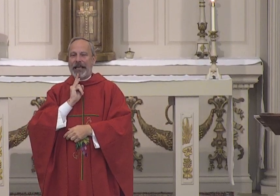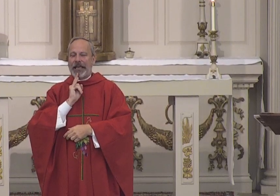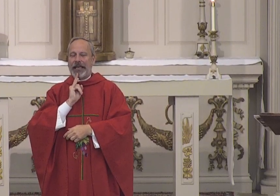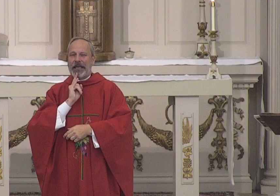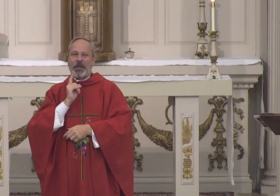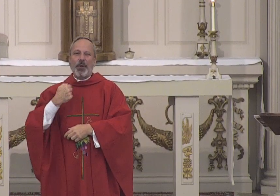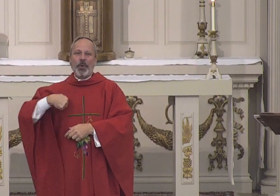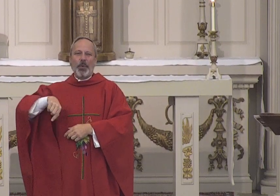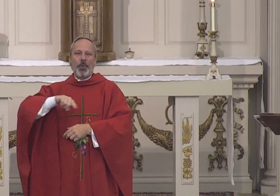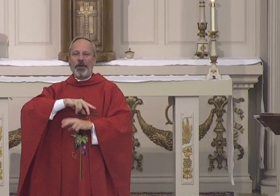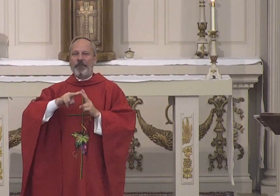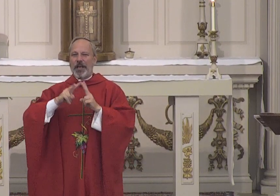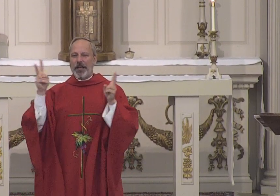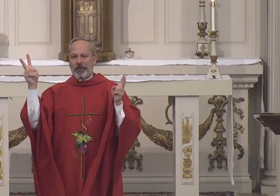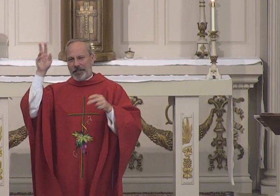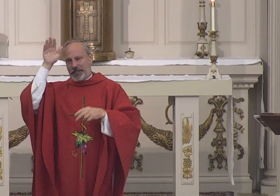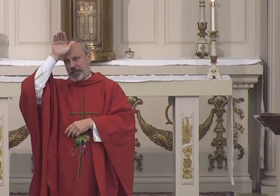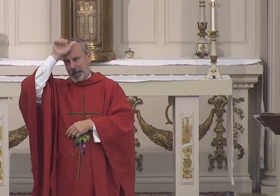us and around them.